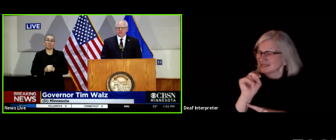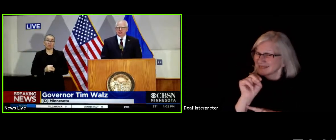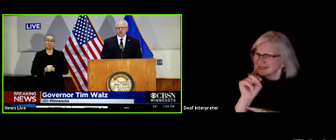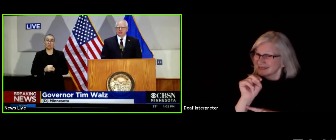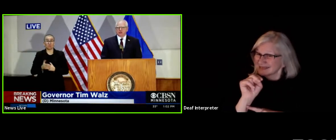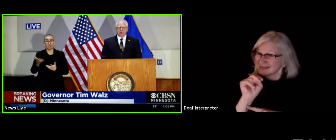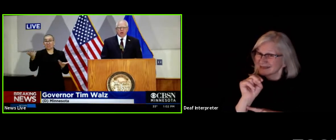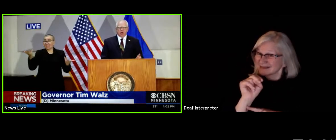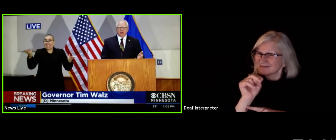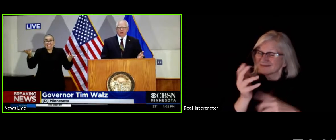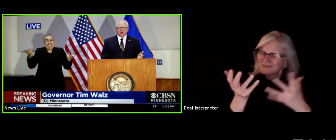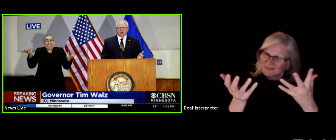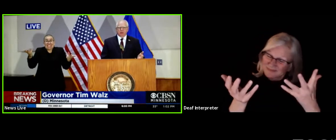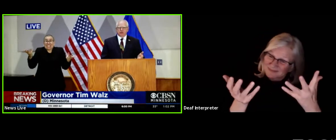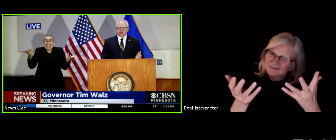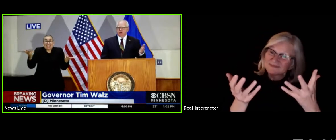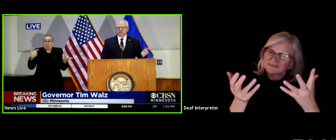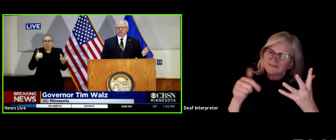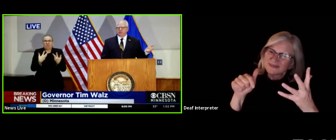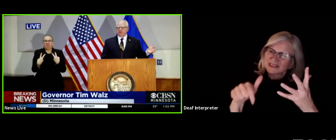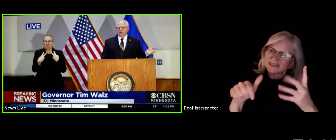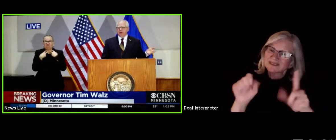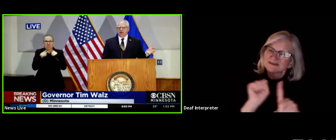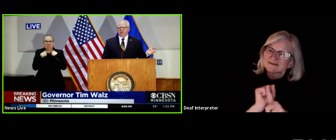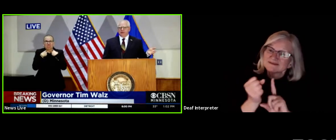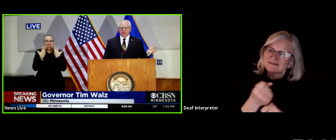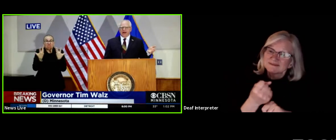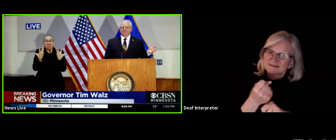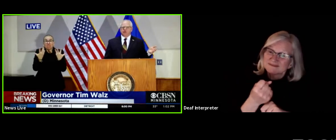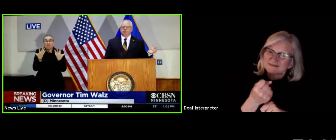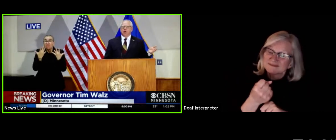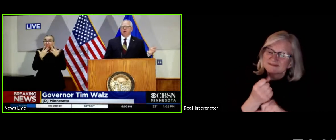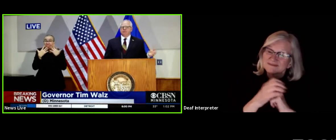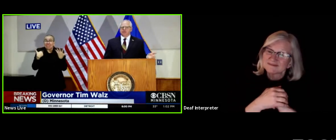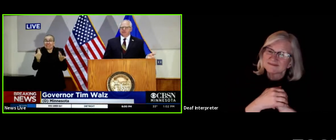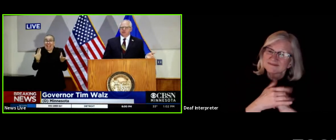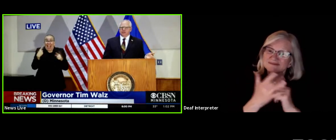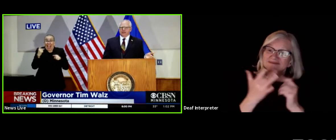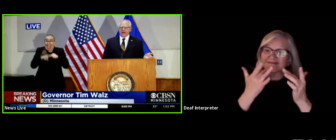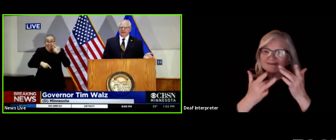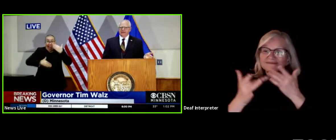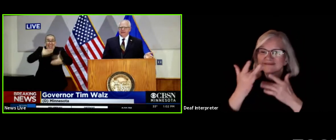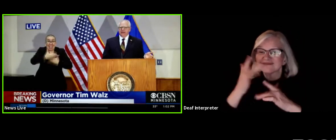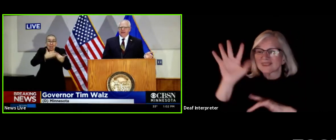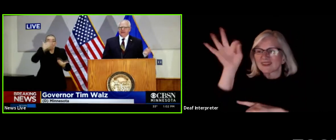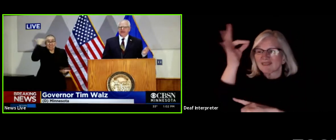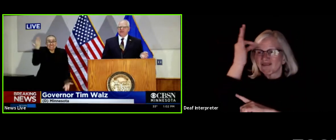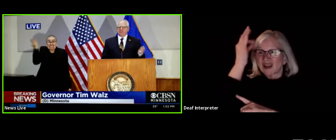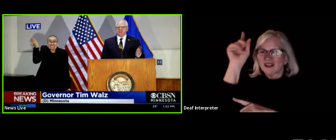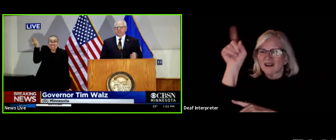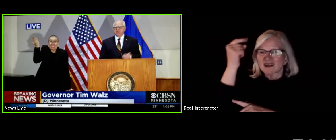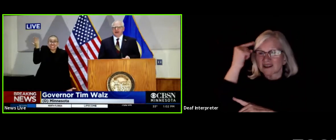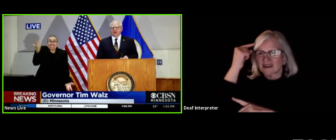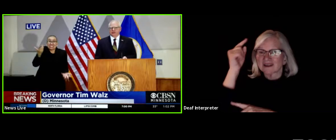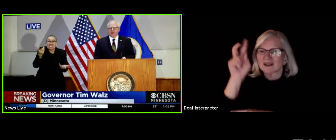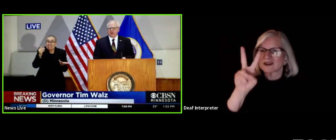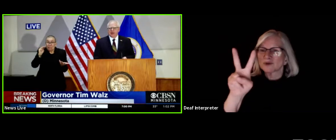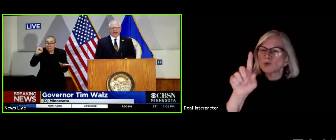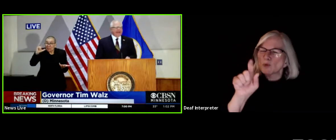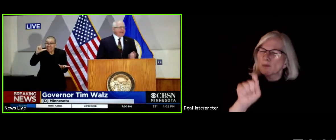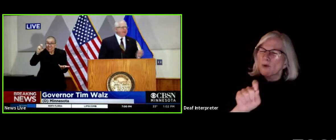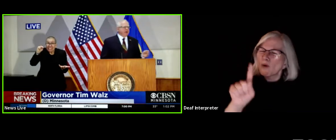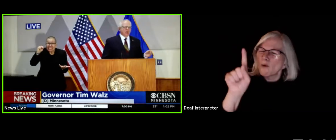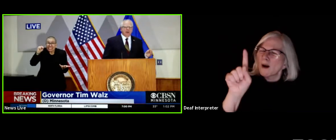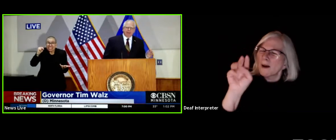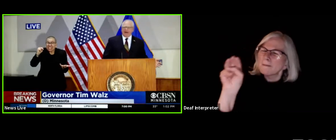already in a situation where the shortage from the federal government, I have 2.1 million of you in line, and they gave us 60,000.